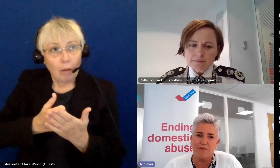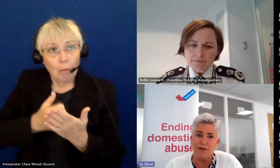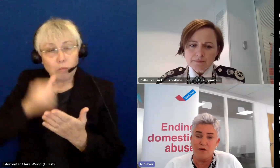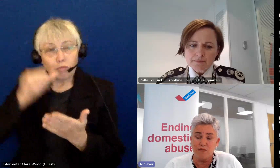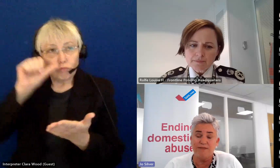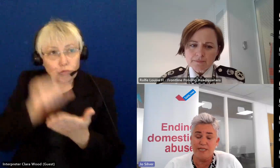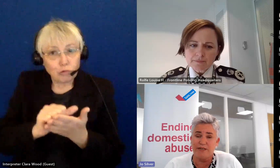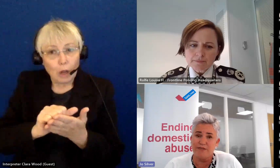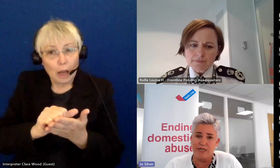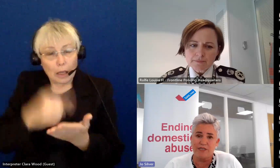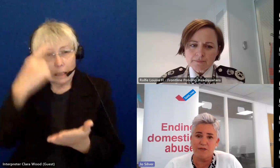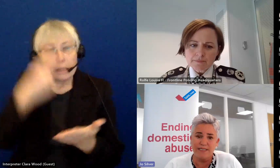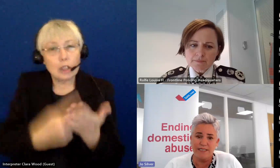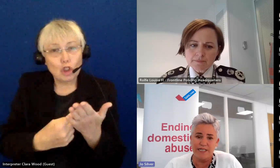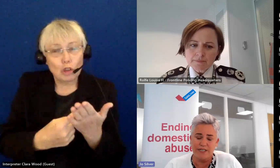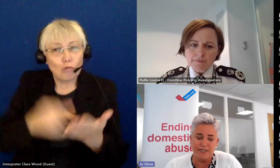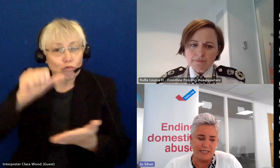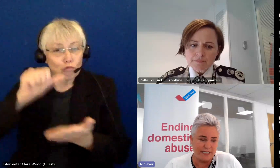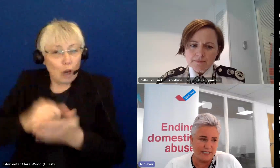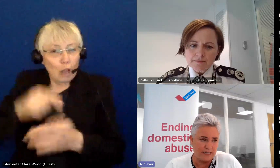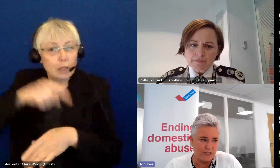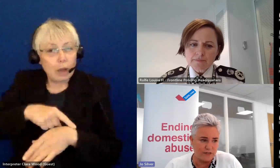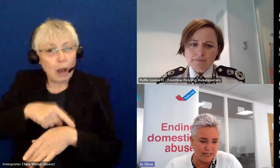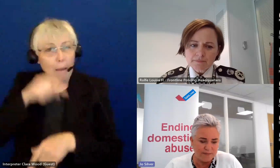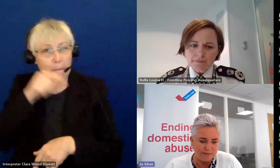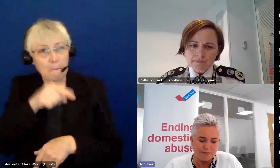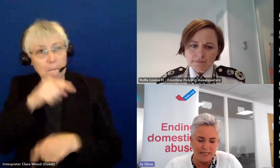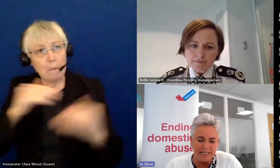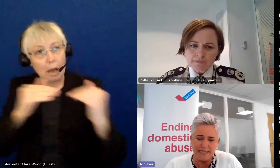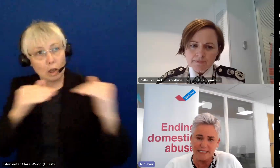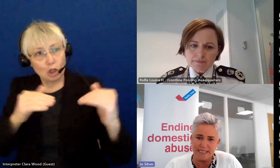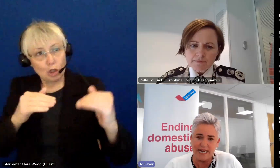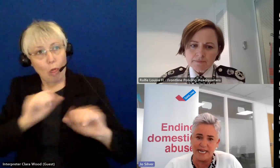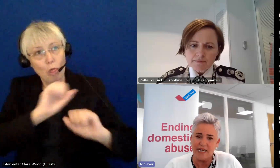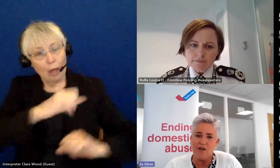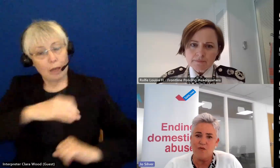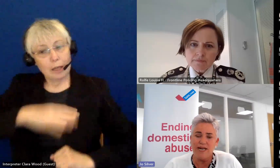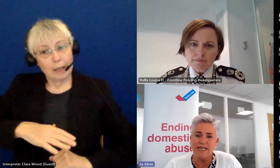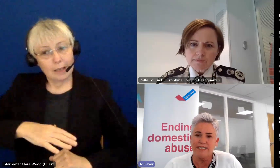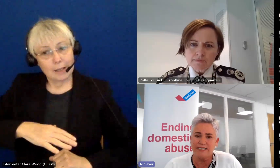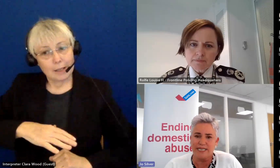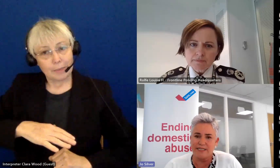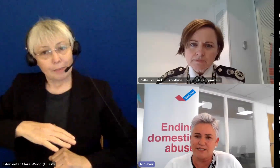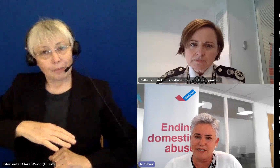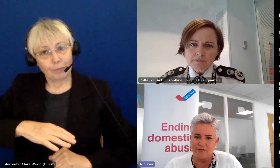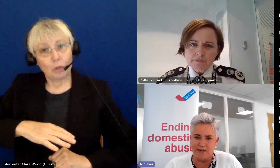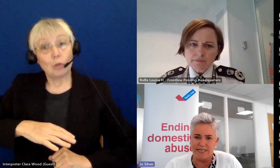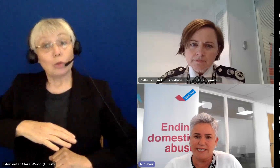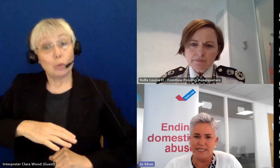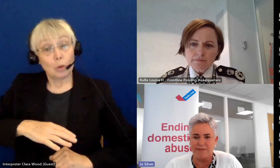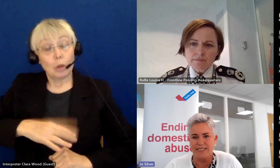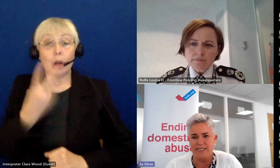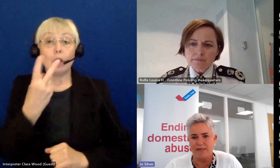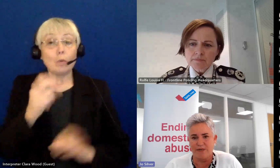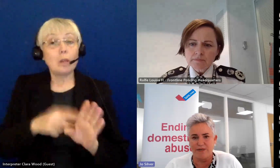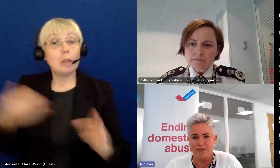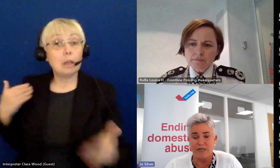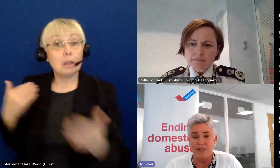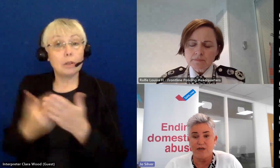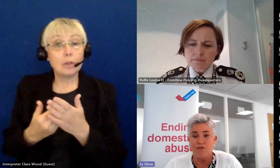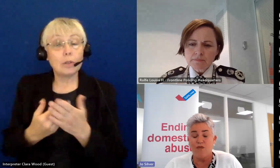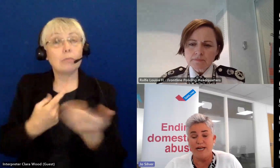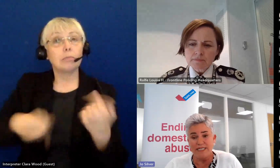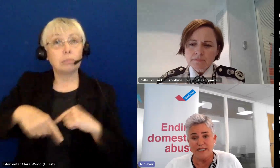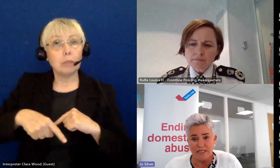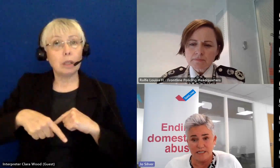we've done over the last 20 years in this country is to say, We understand risk and domestic